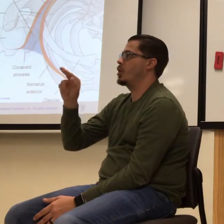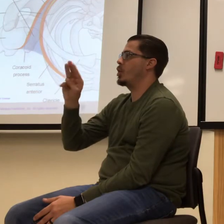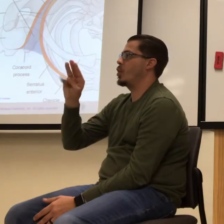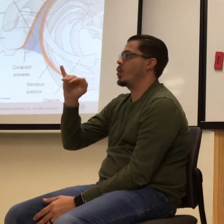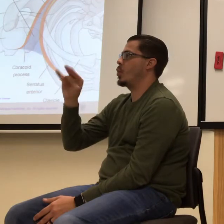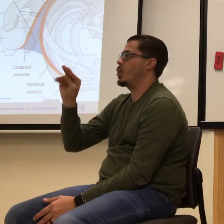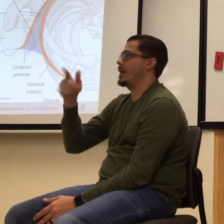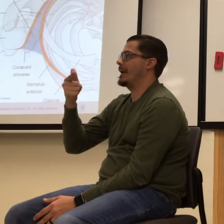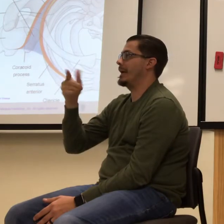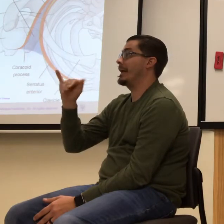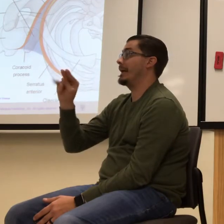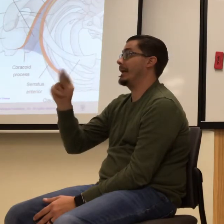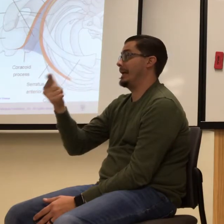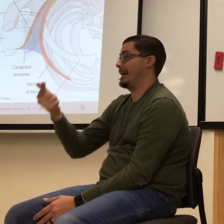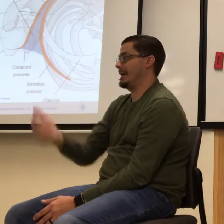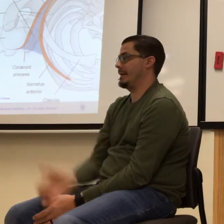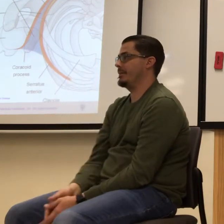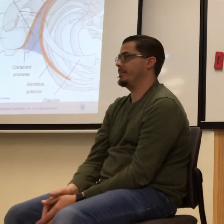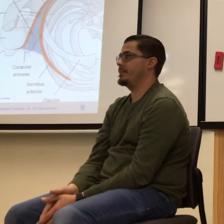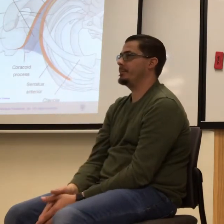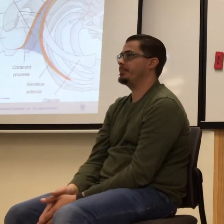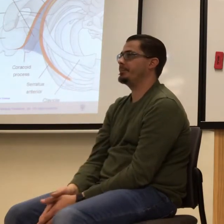winging.